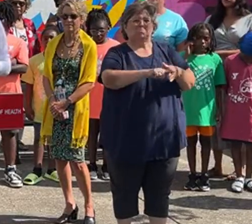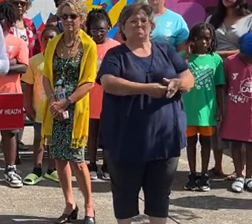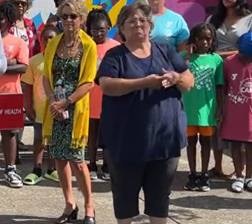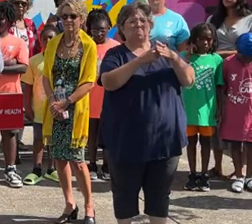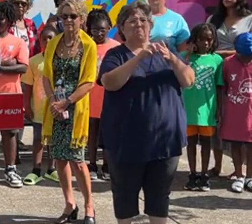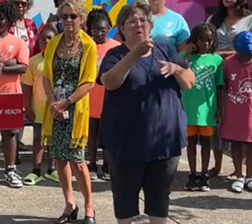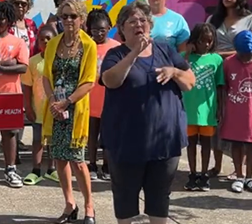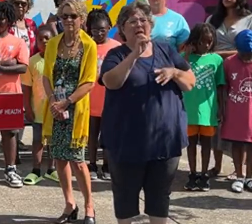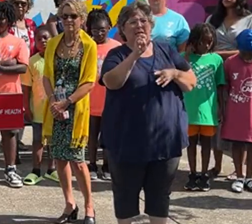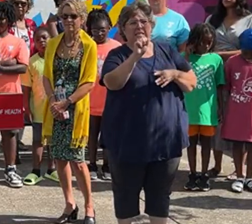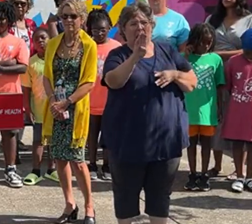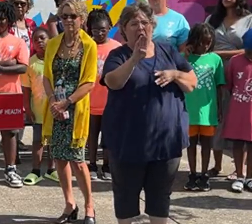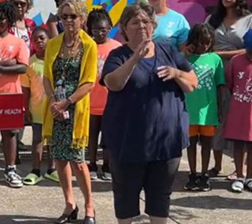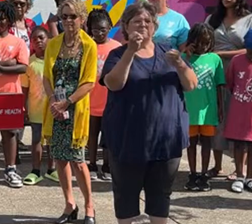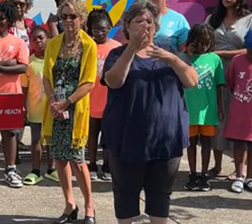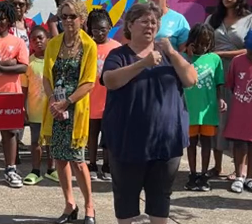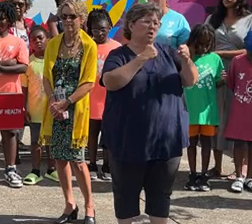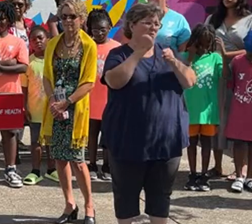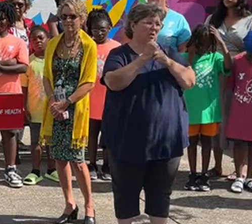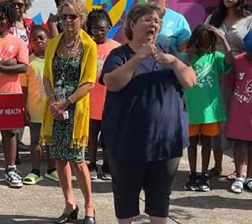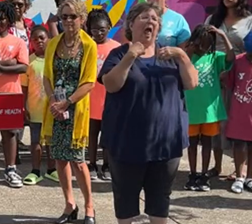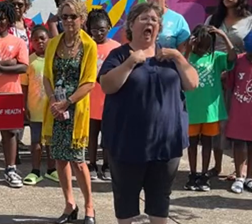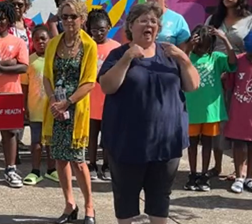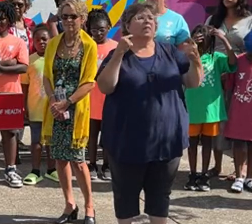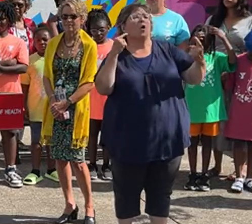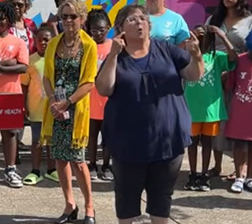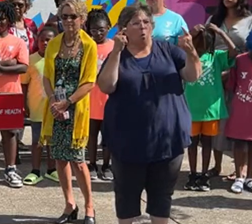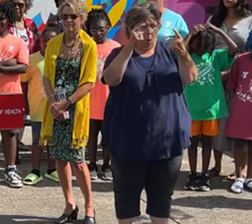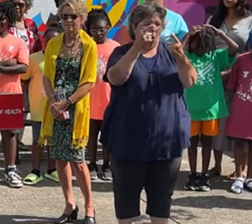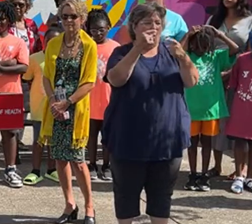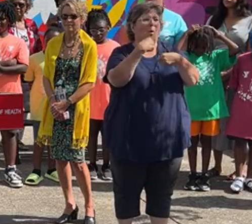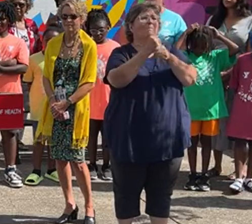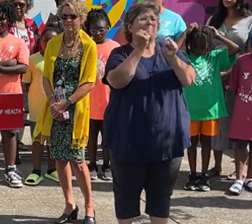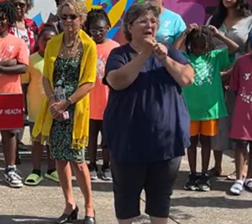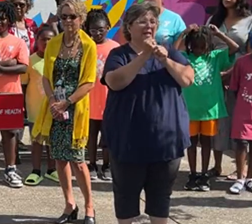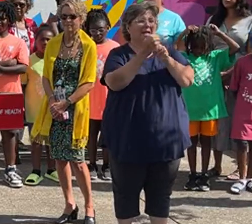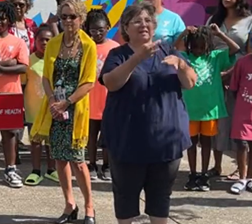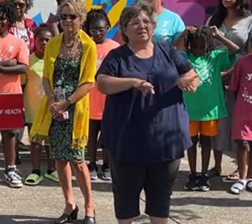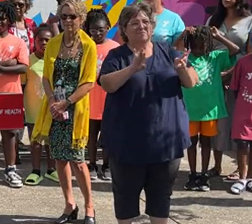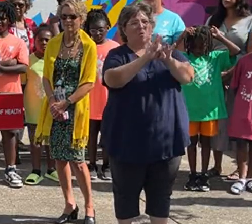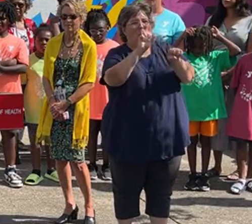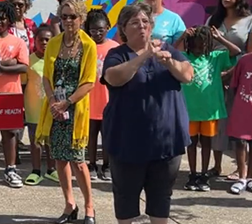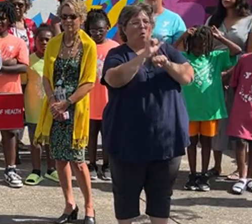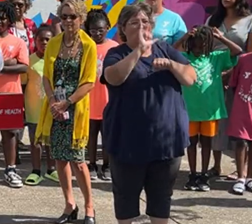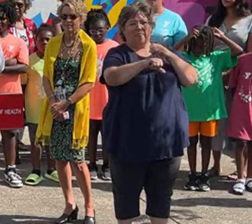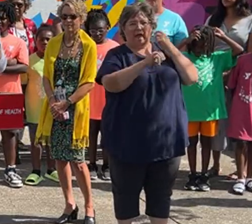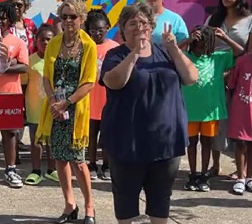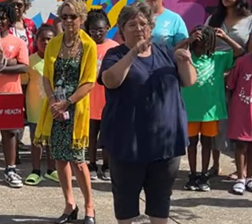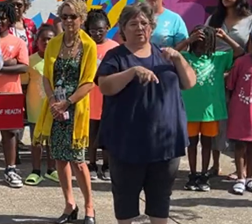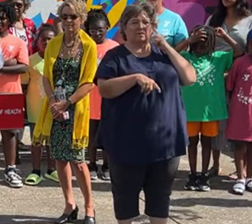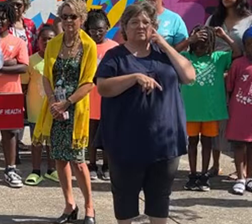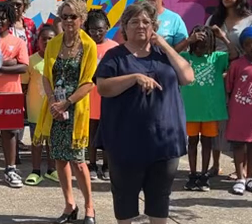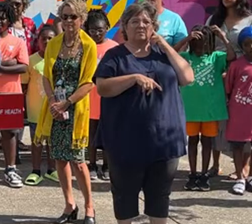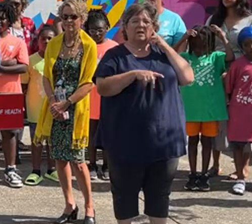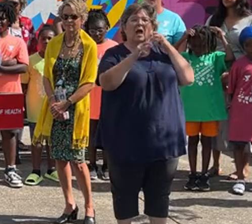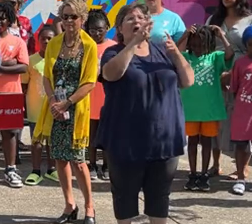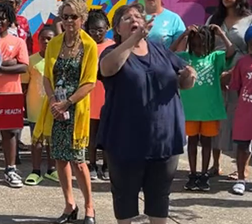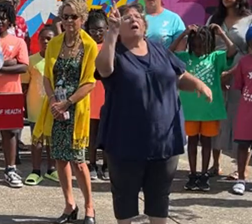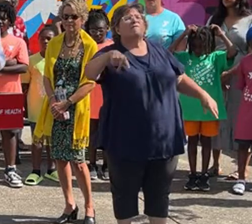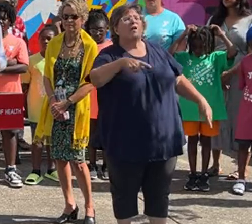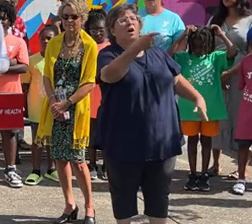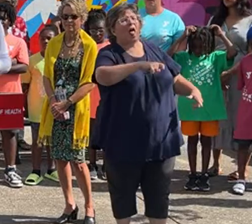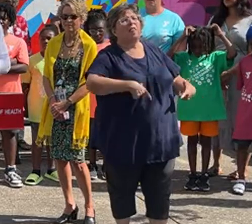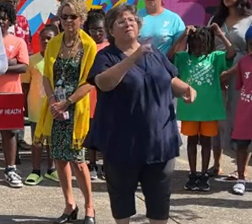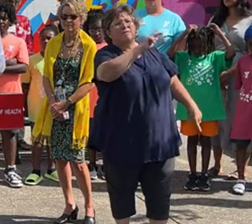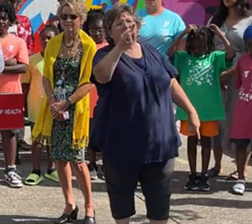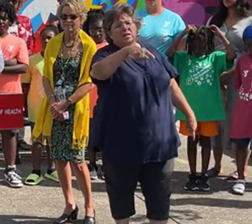Polytab, for several years, and we have had the goal of producing an important work with him. But he's a Philadelphia-based artist.